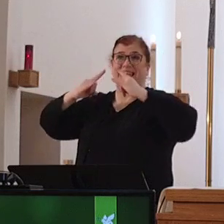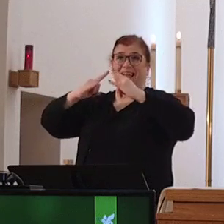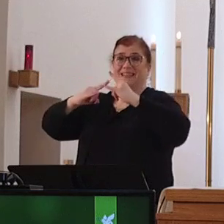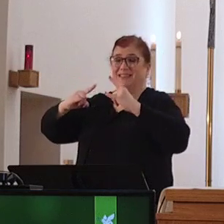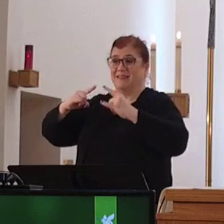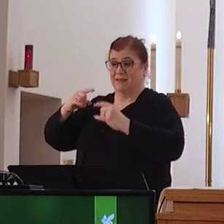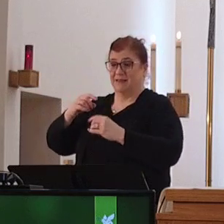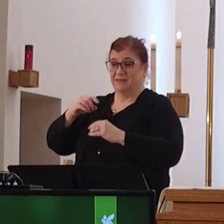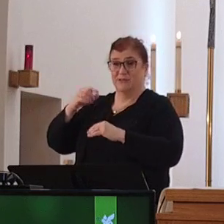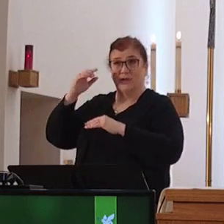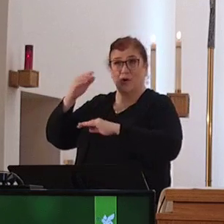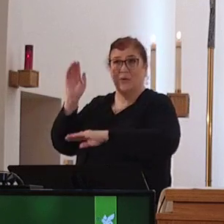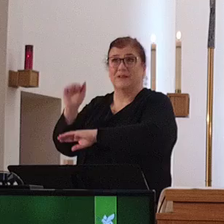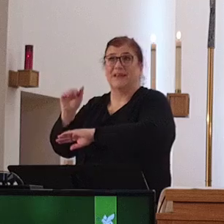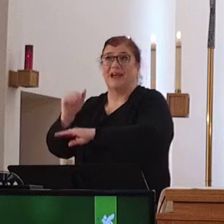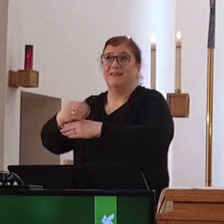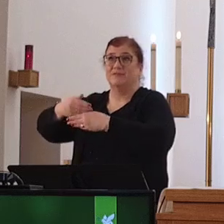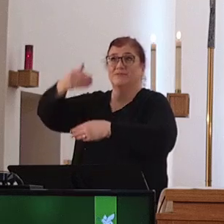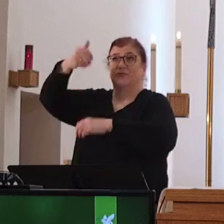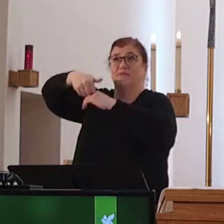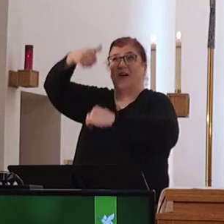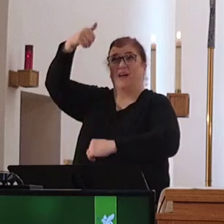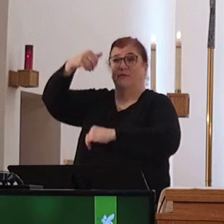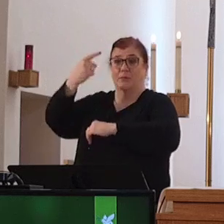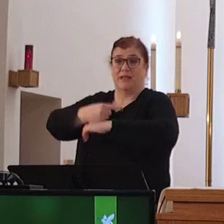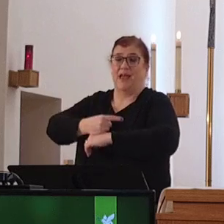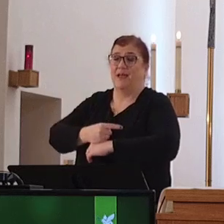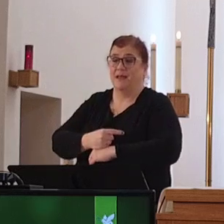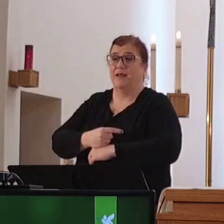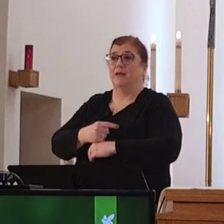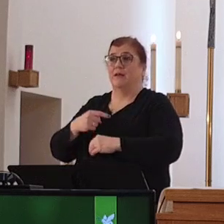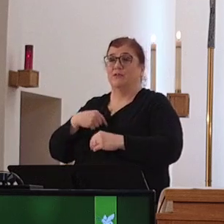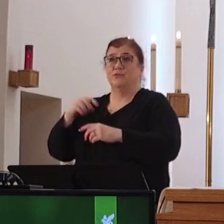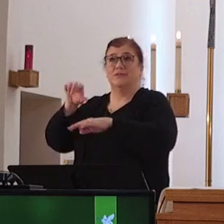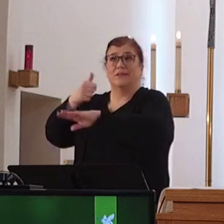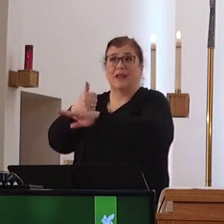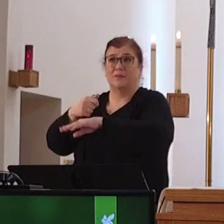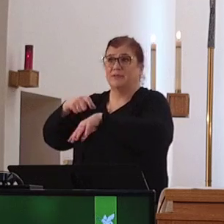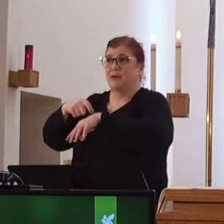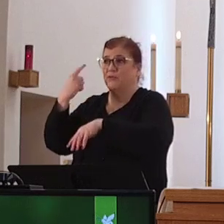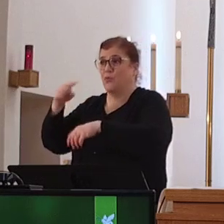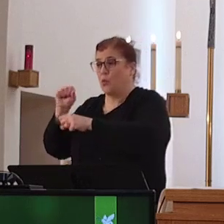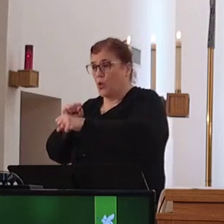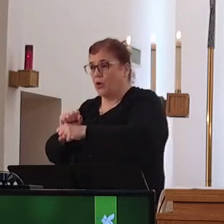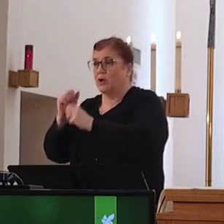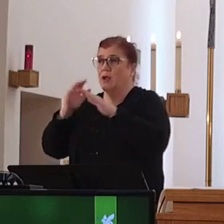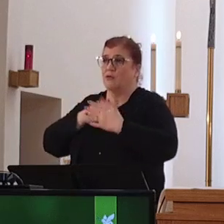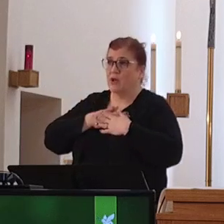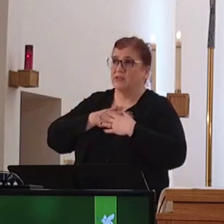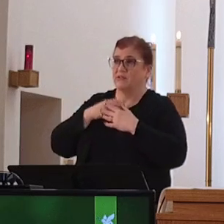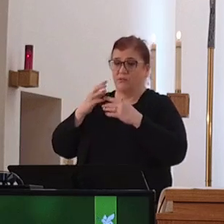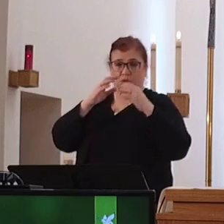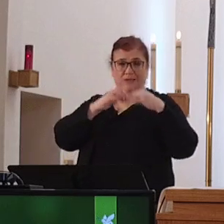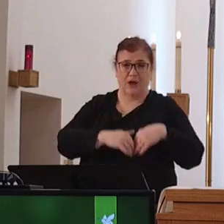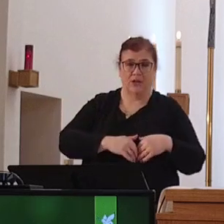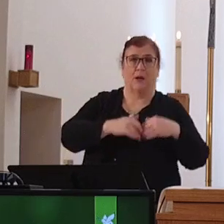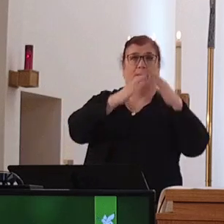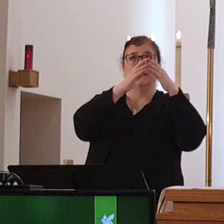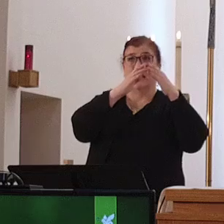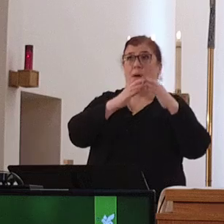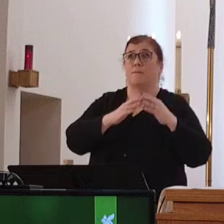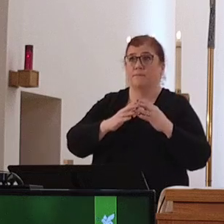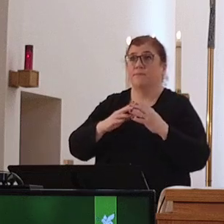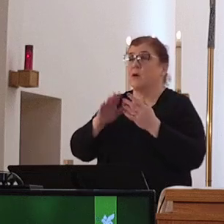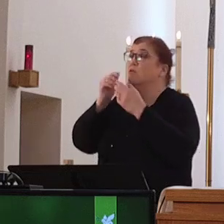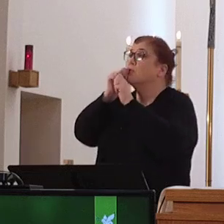from night. You appointed times and seasons for work and rest, for tearing down and building up. You